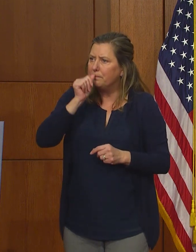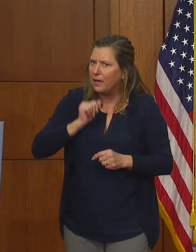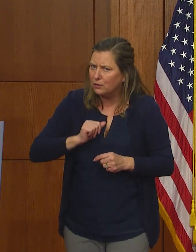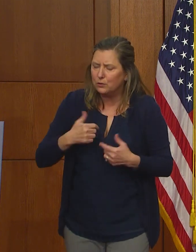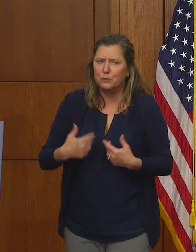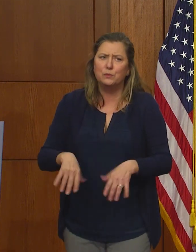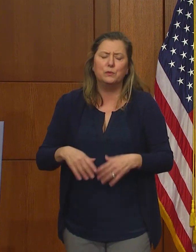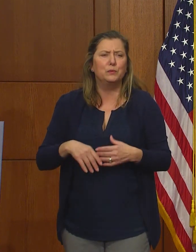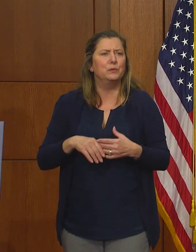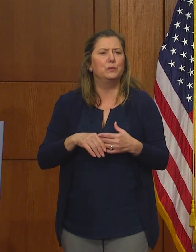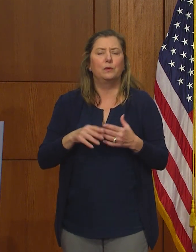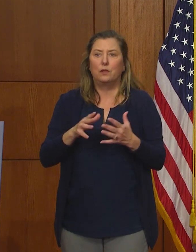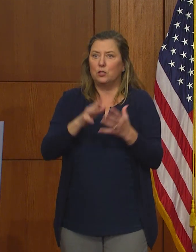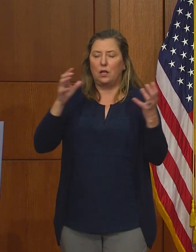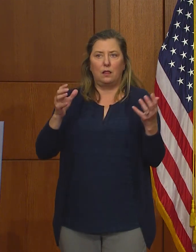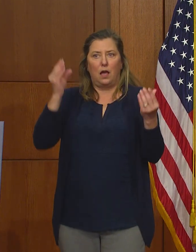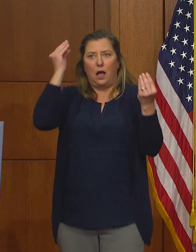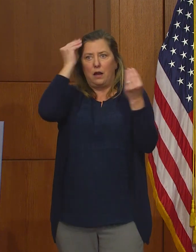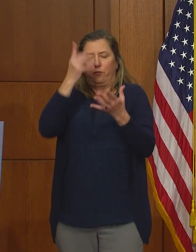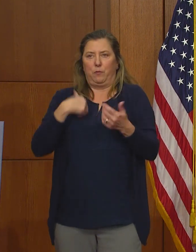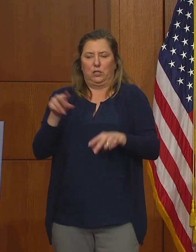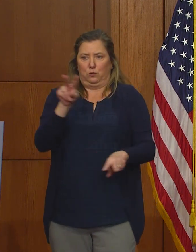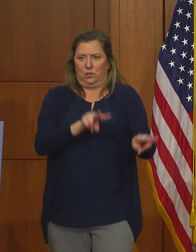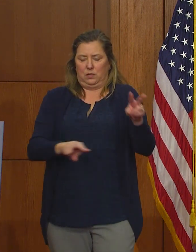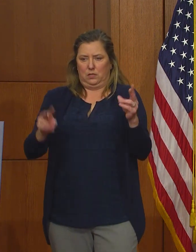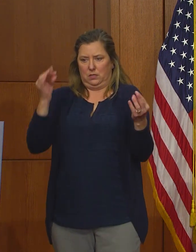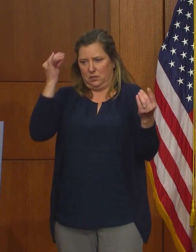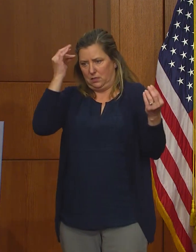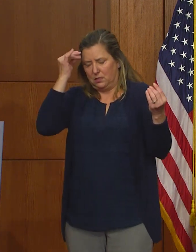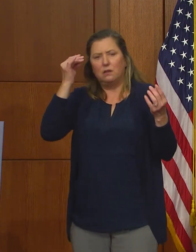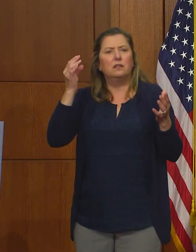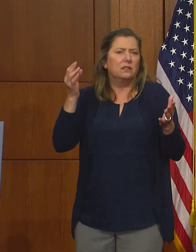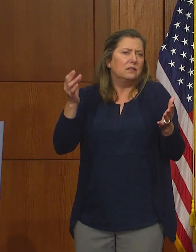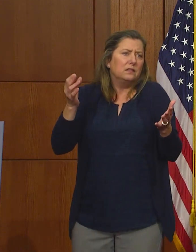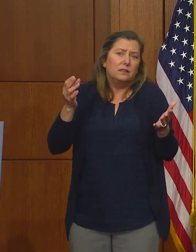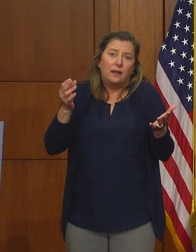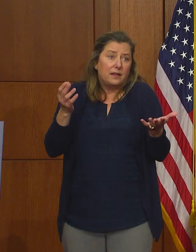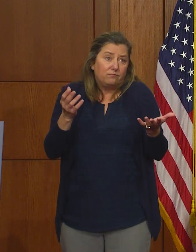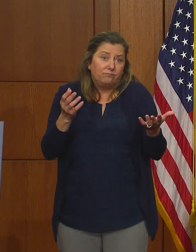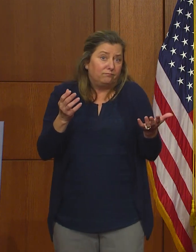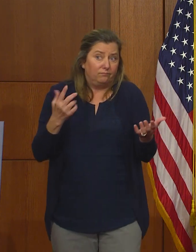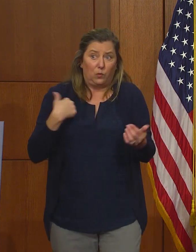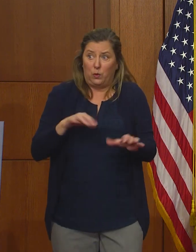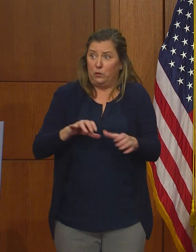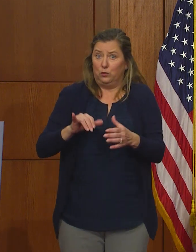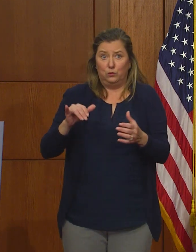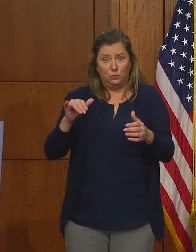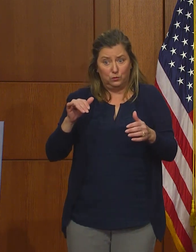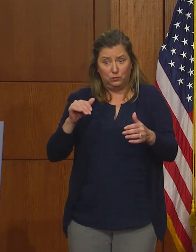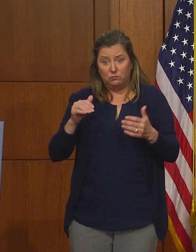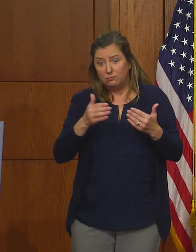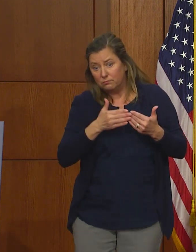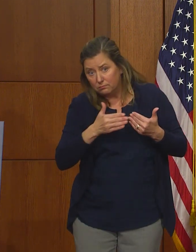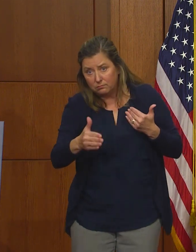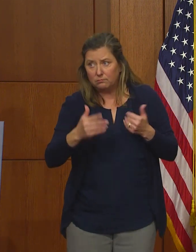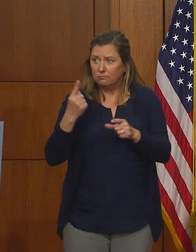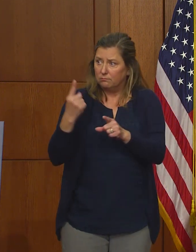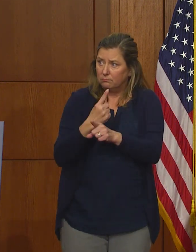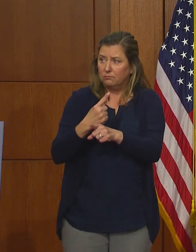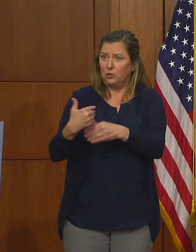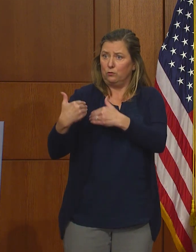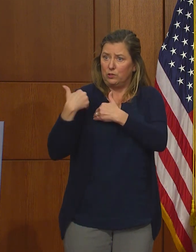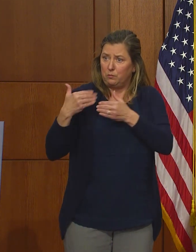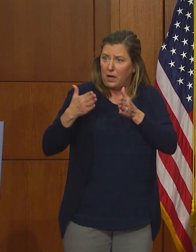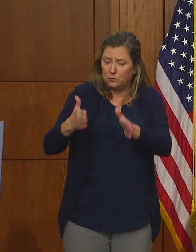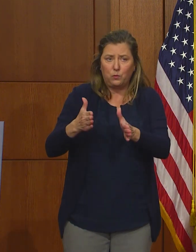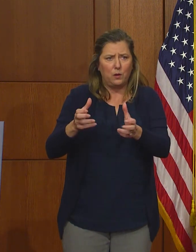lot of data that we're taking into account. And as I've said all along, we're going to do this responsibly, and I'm going to do it to keep